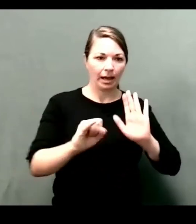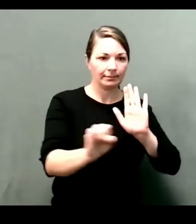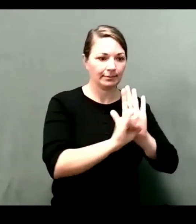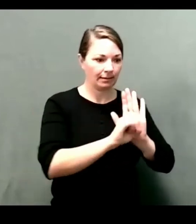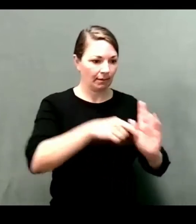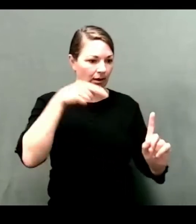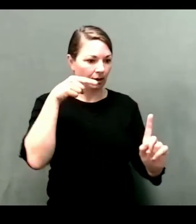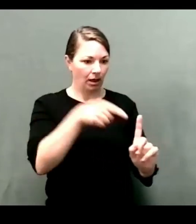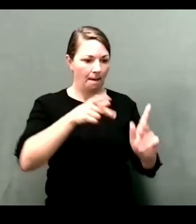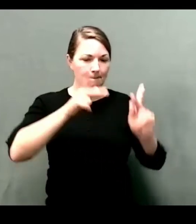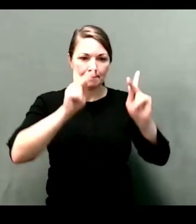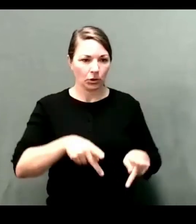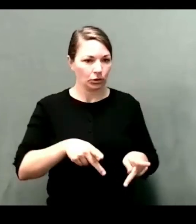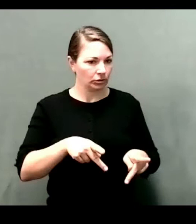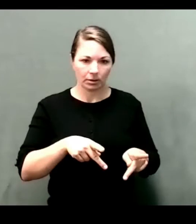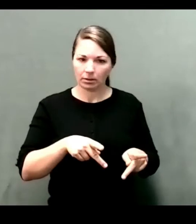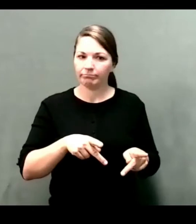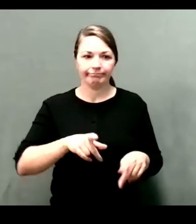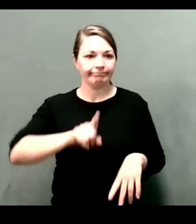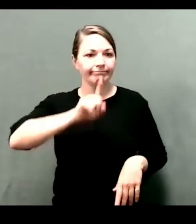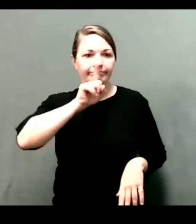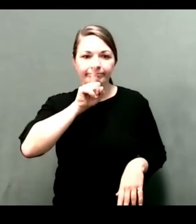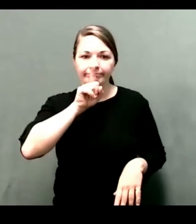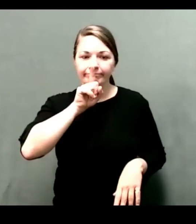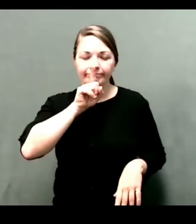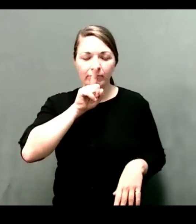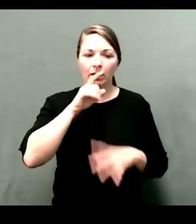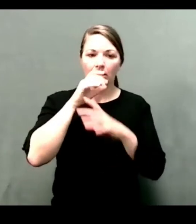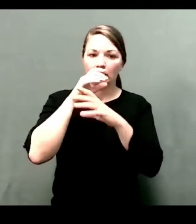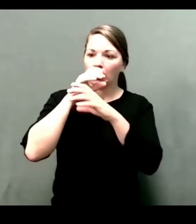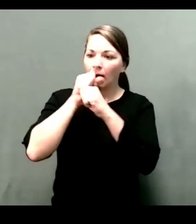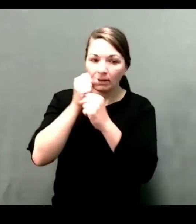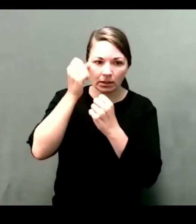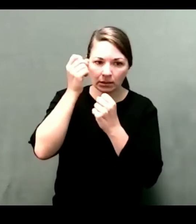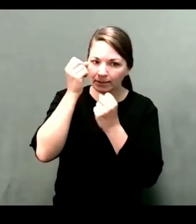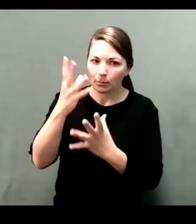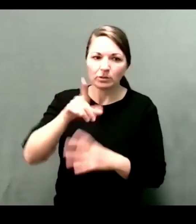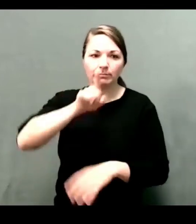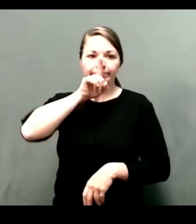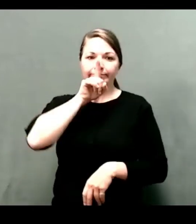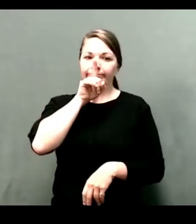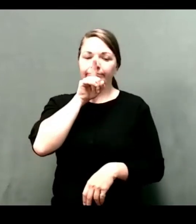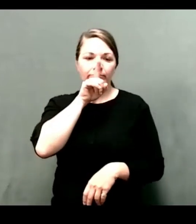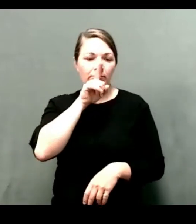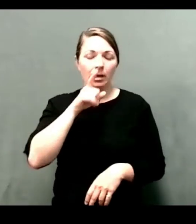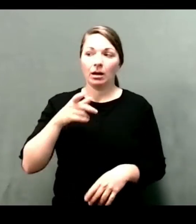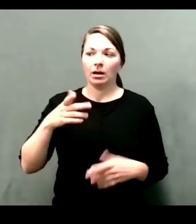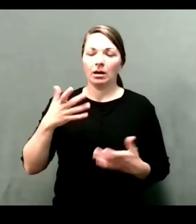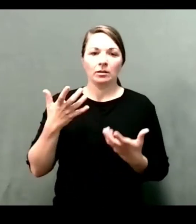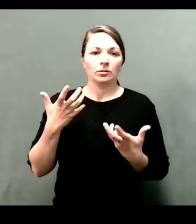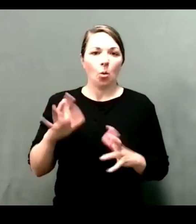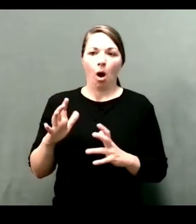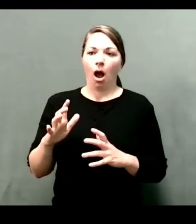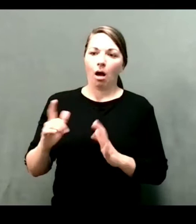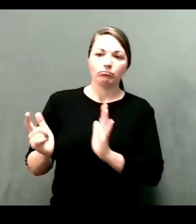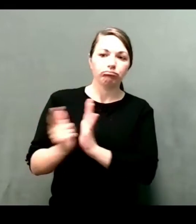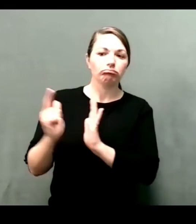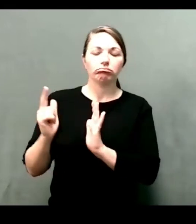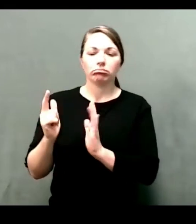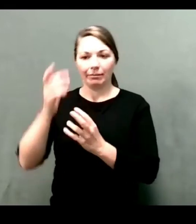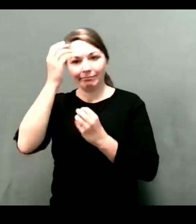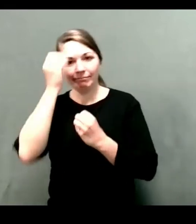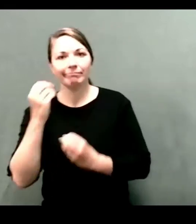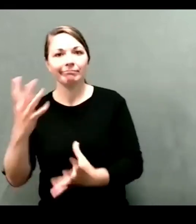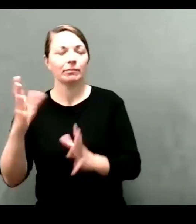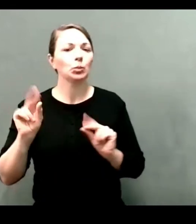in this resource and that we were taking out any information that would have been, confidential or that could have violated any kind of policy or law that would have been